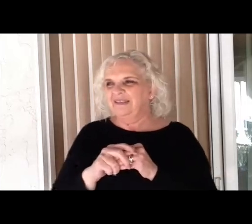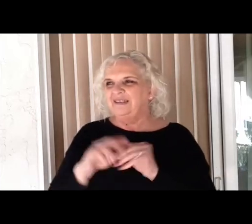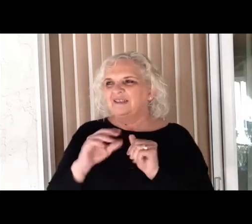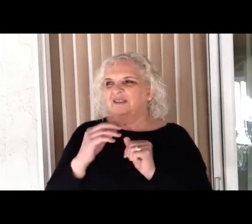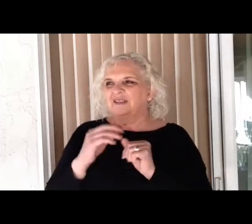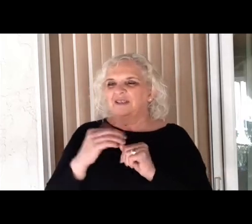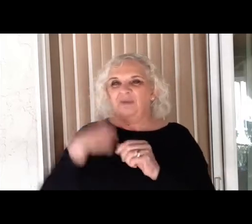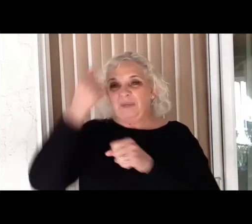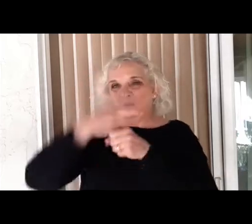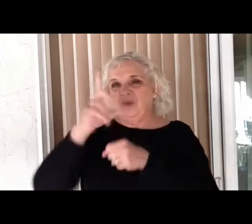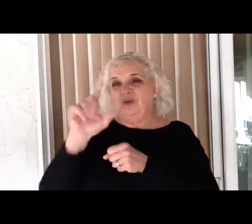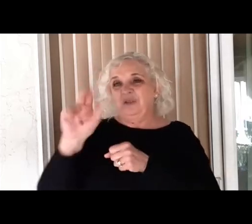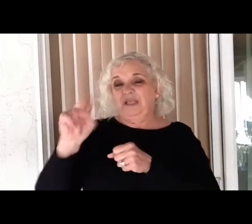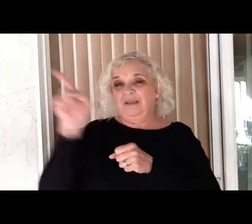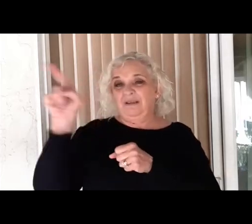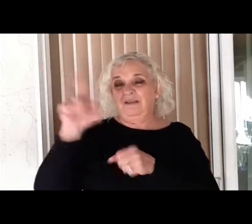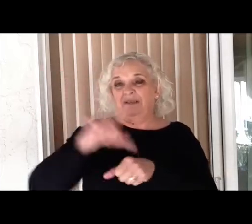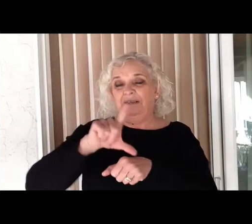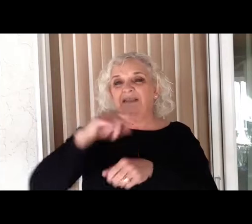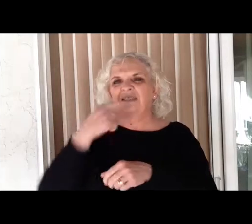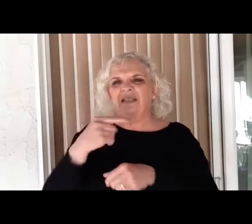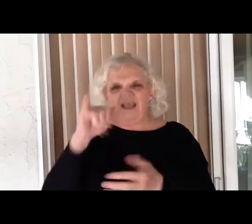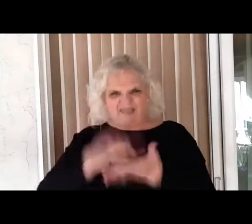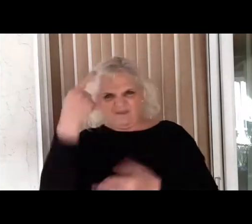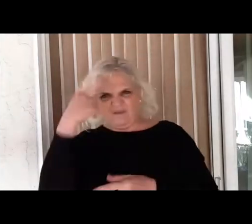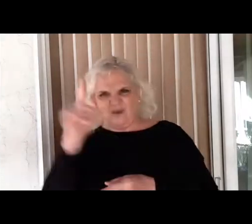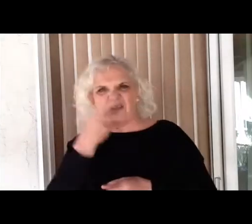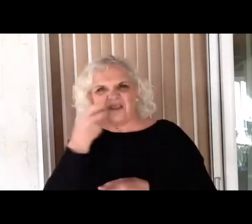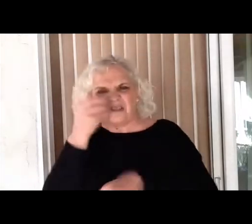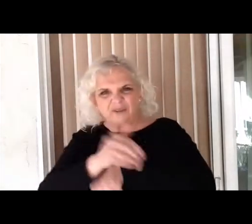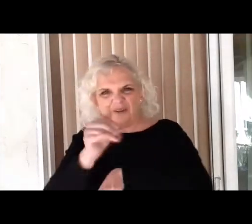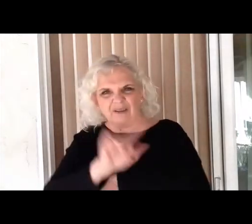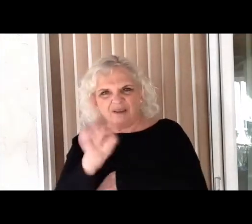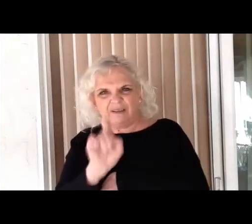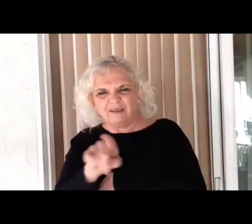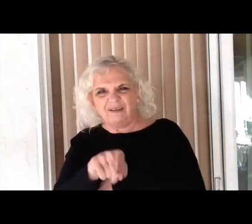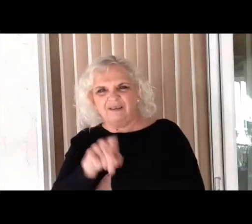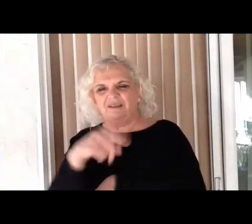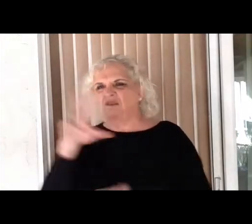my brother Dan says, is that for dinner tonight? And Mom says, oh, no.